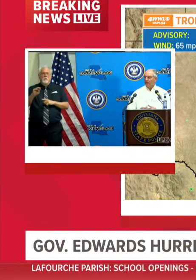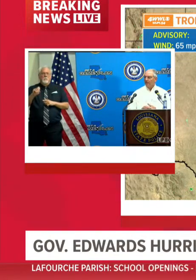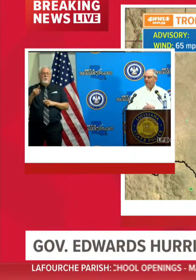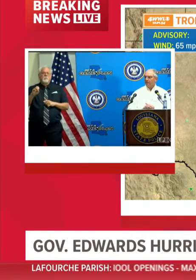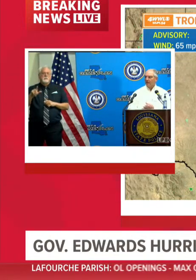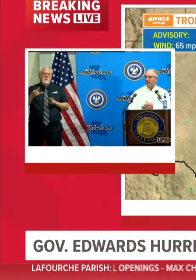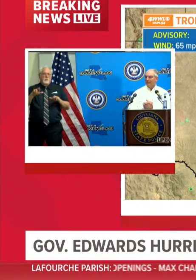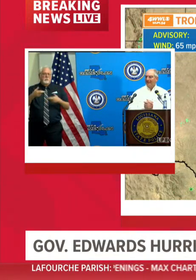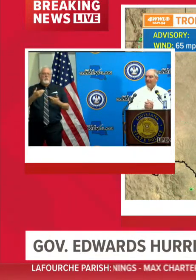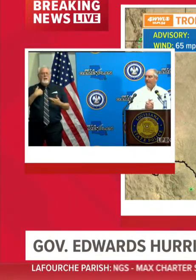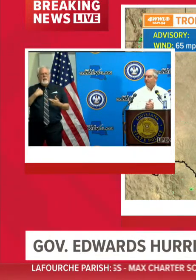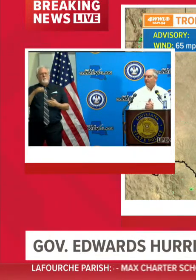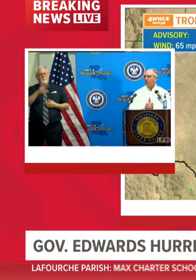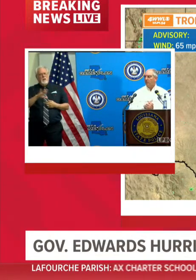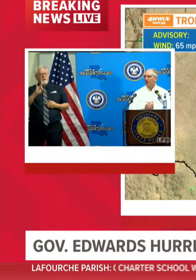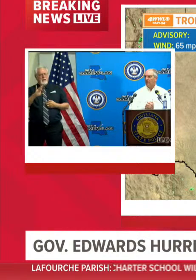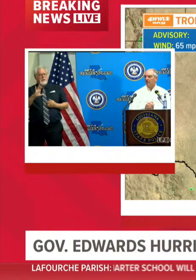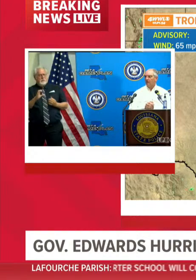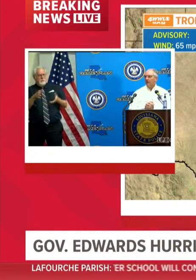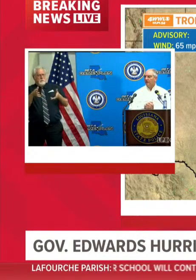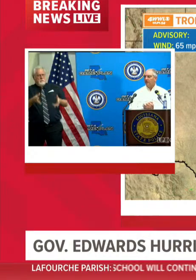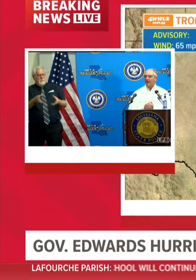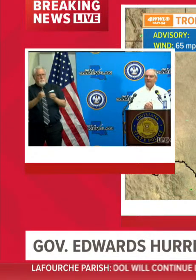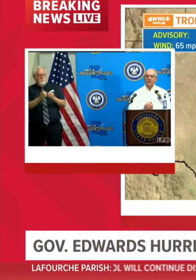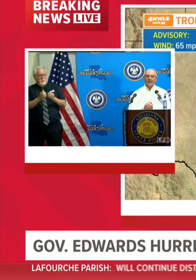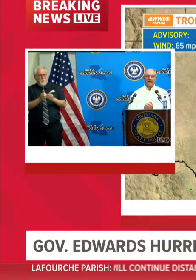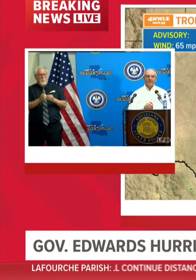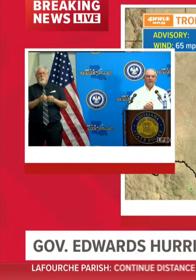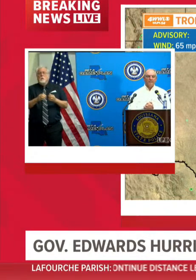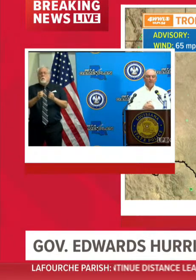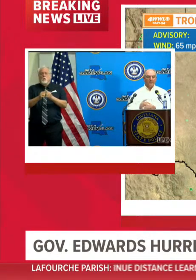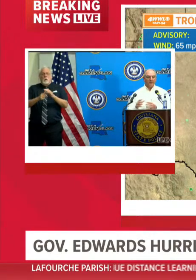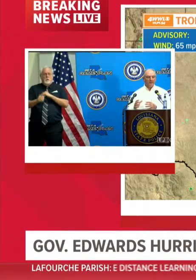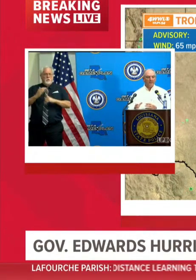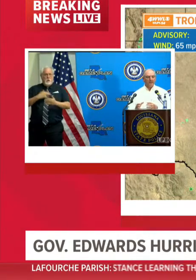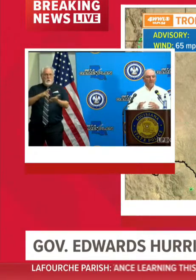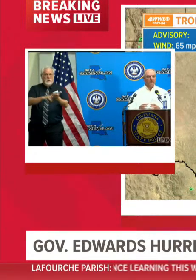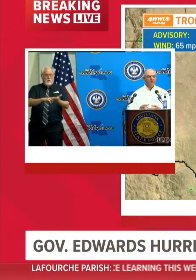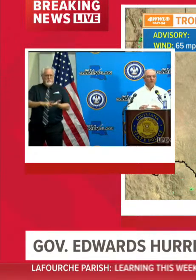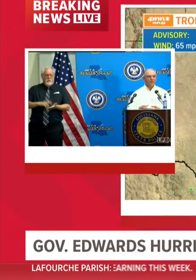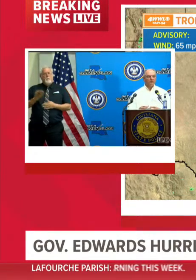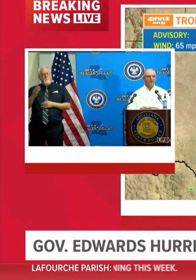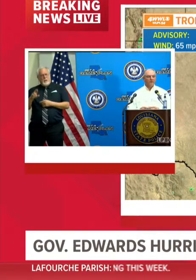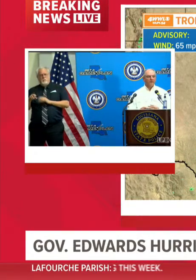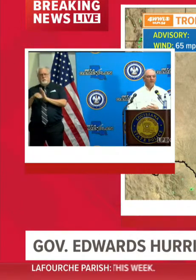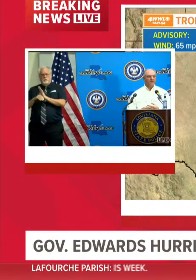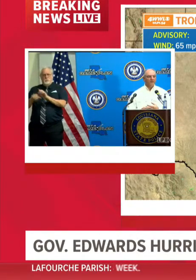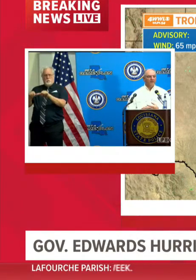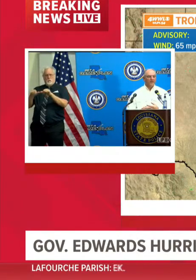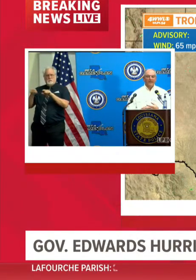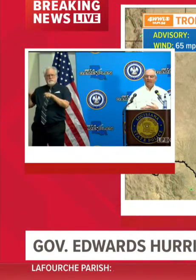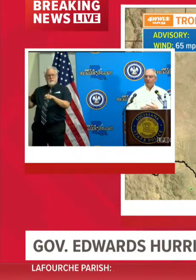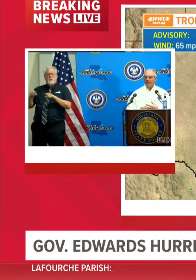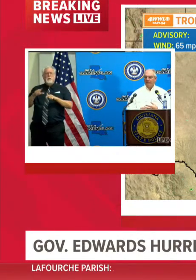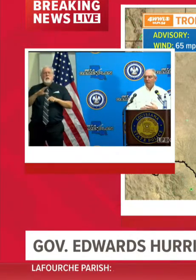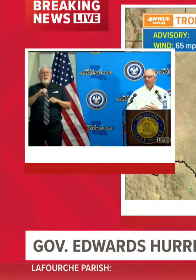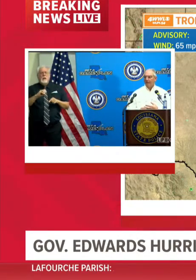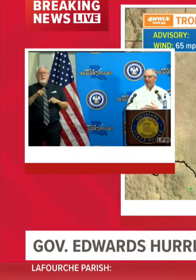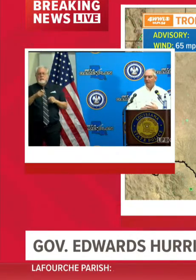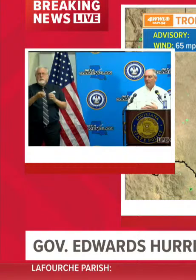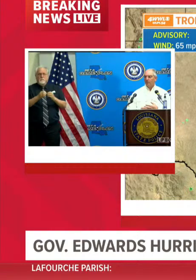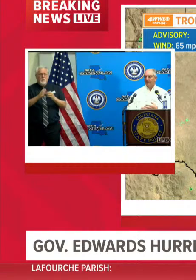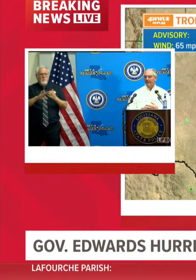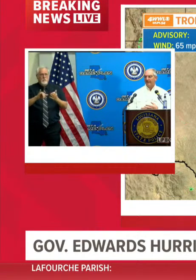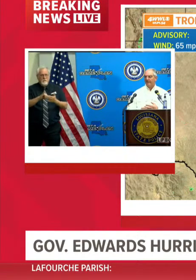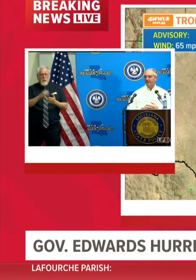We do have approximately 800 more under contract, primarily in the Baton Rouge and New Orleans area. And if we need more than